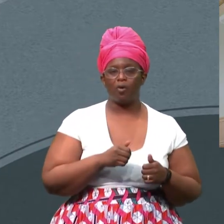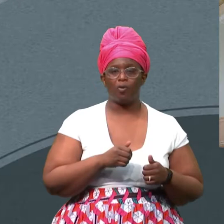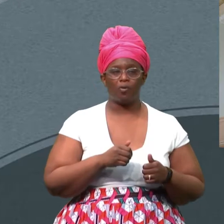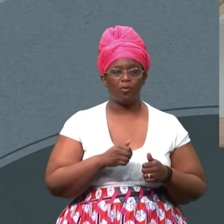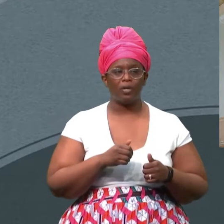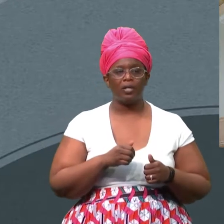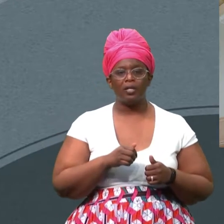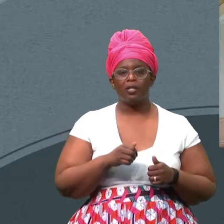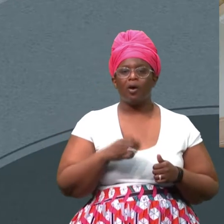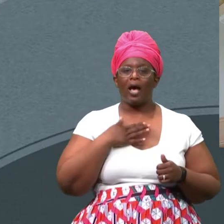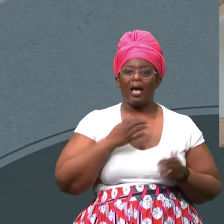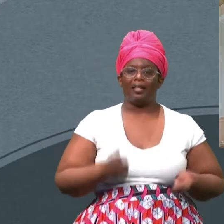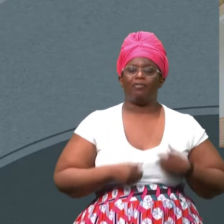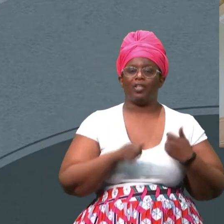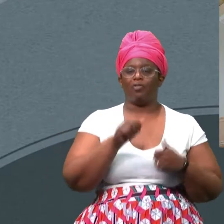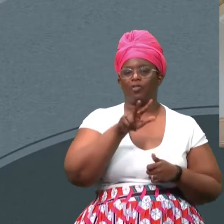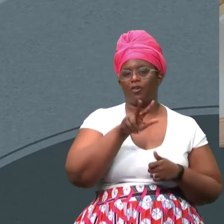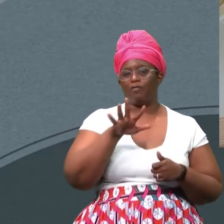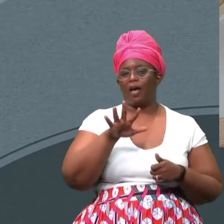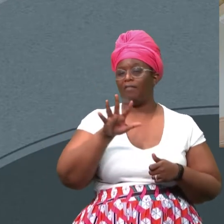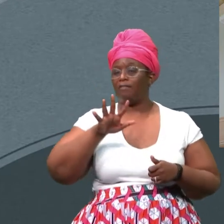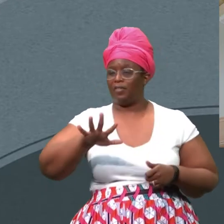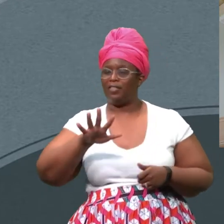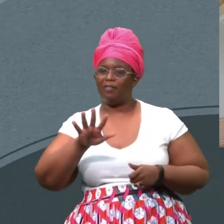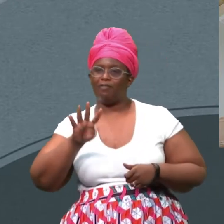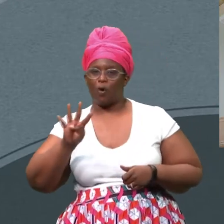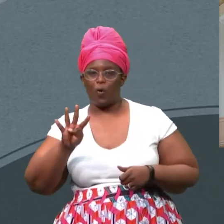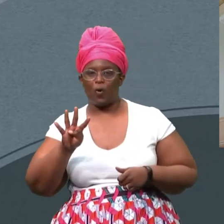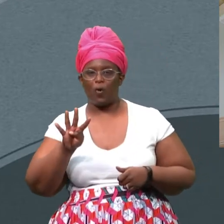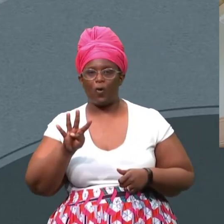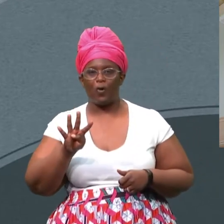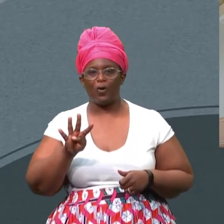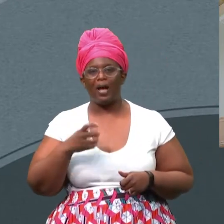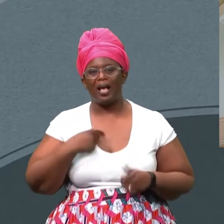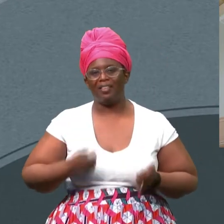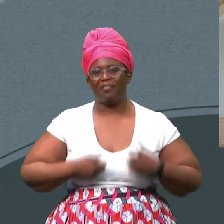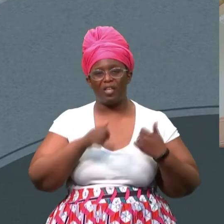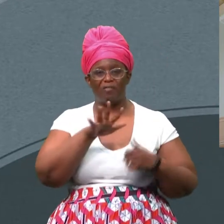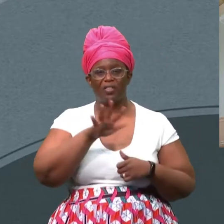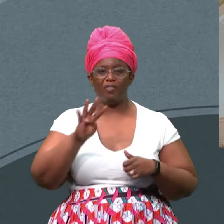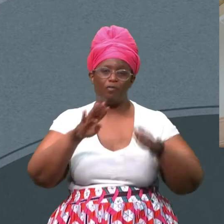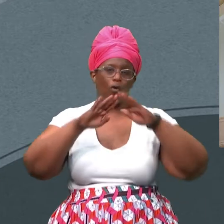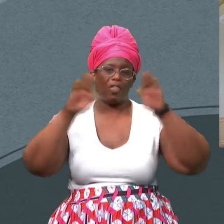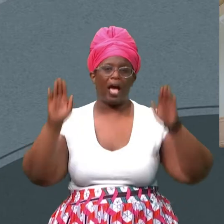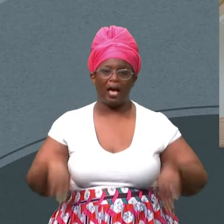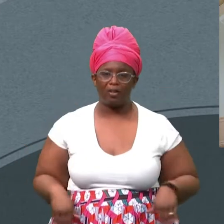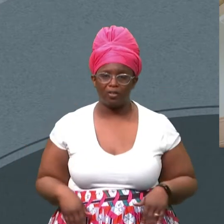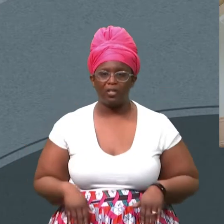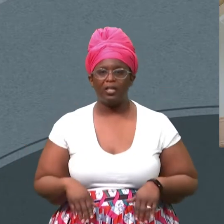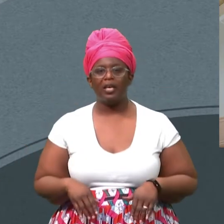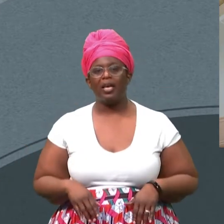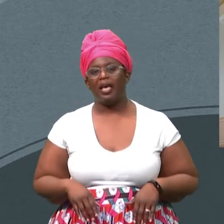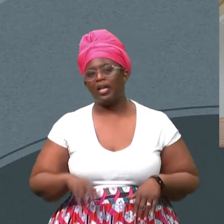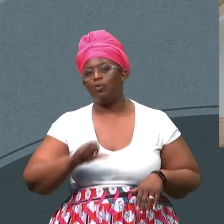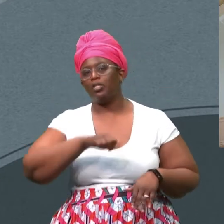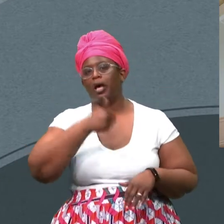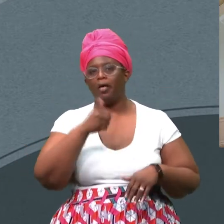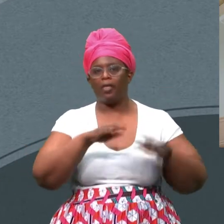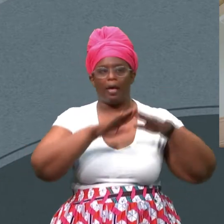lived at 3554, so I lived on the 54th house, right, with four more houses to get to the